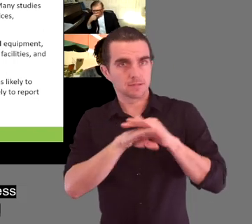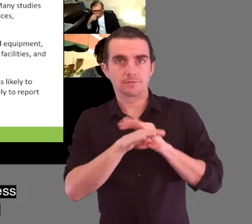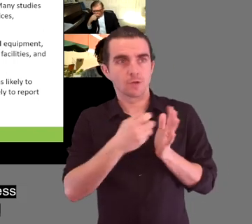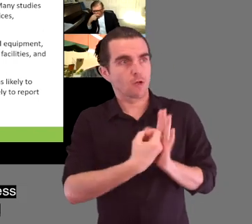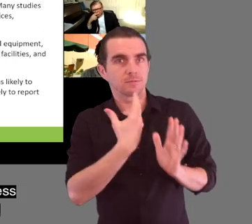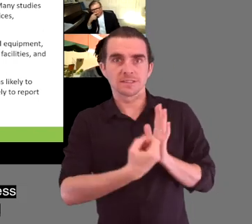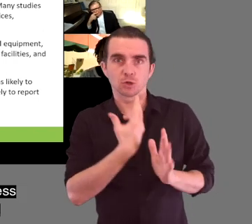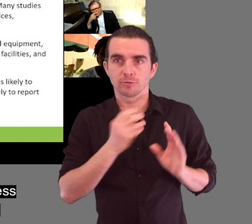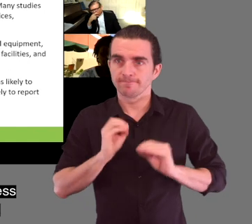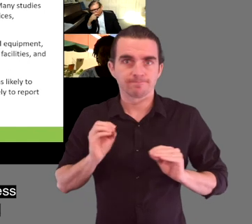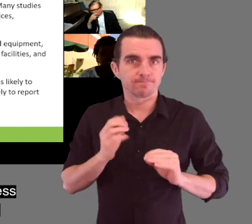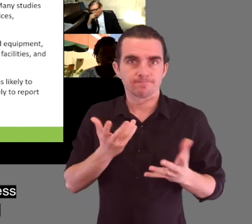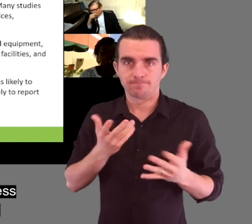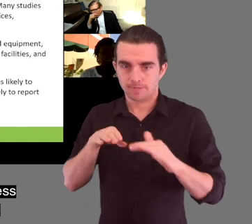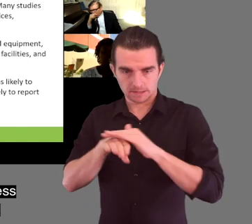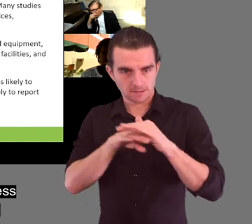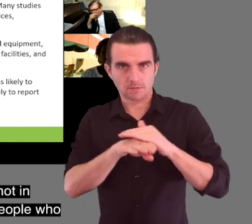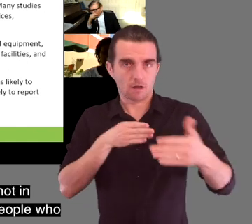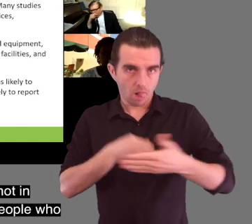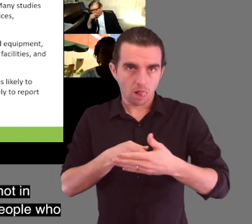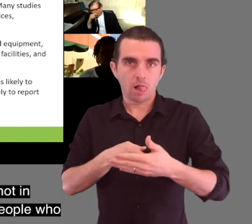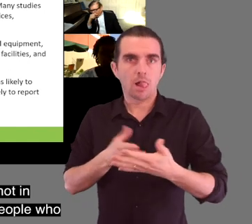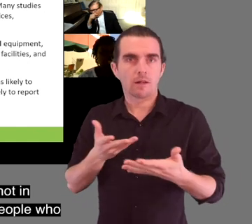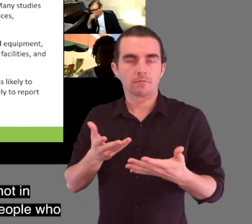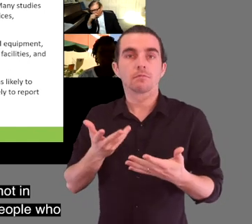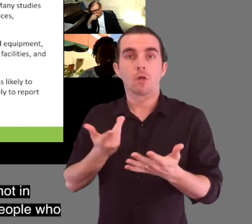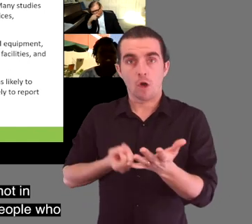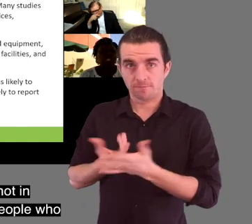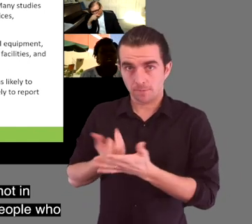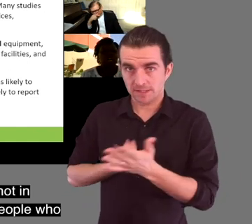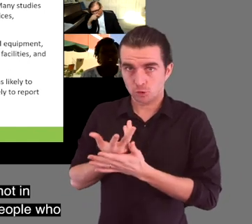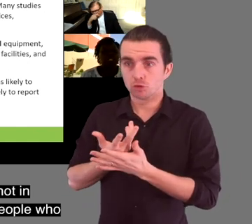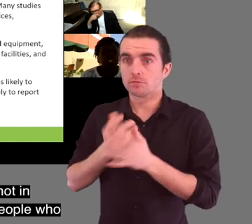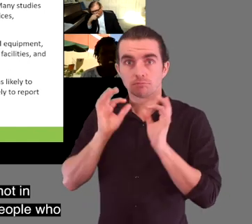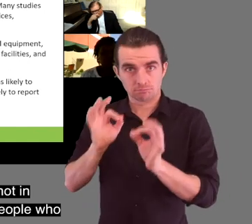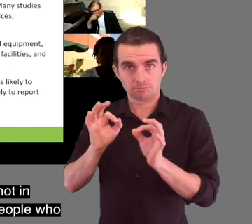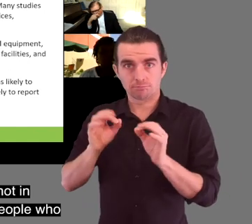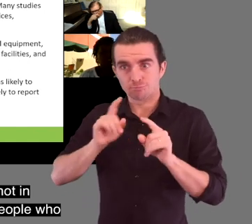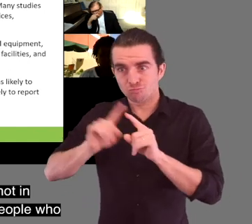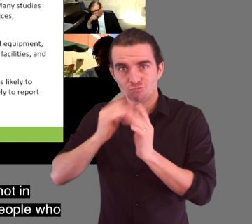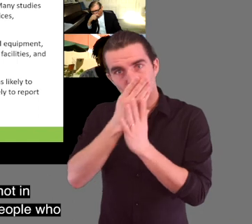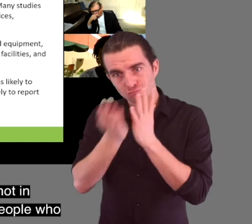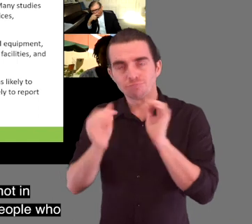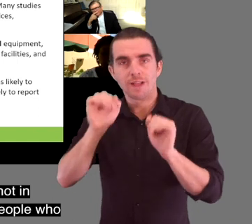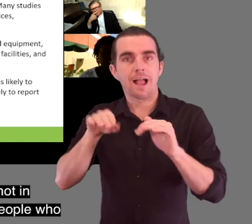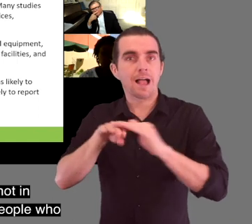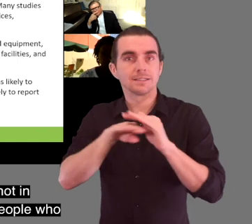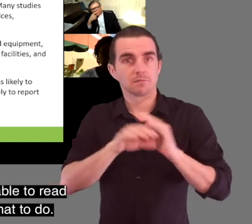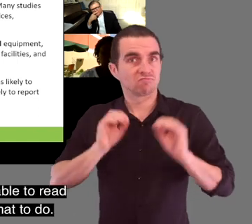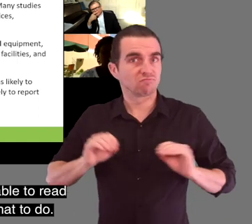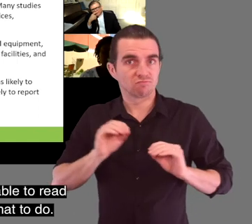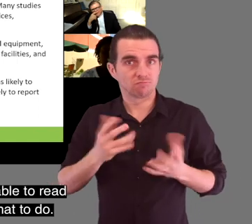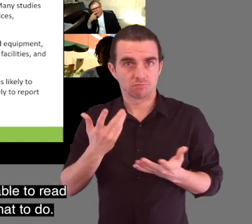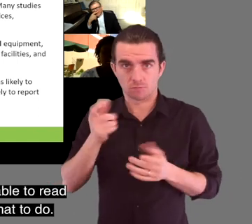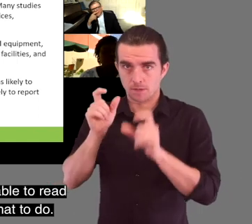access to information. The information is not in accessible formats for people who